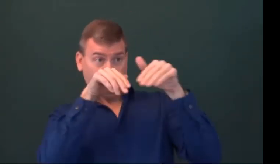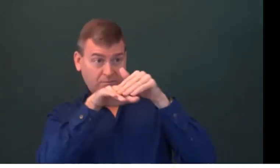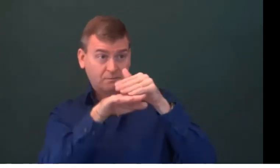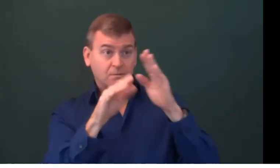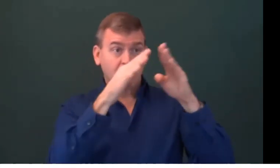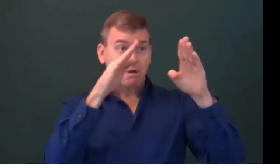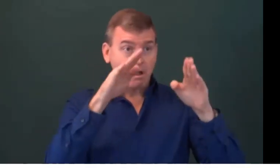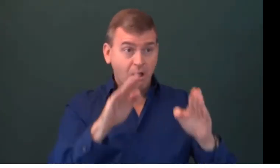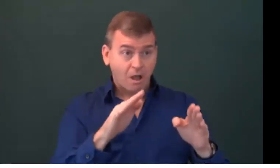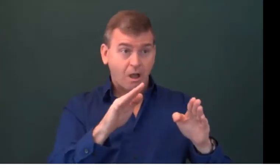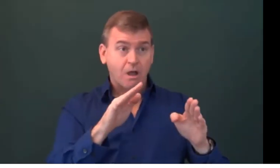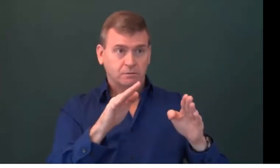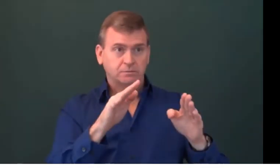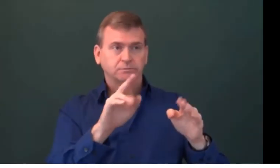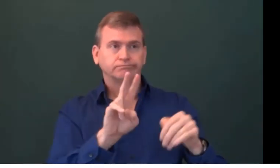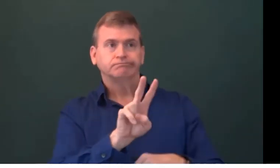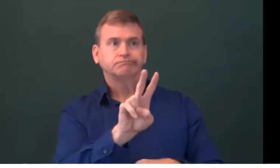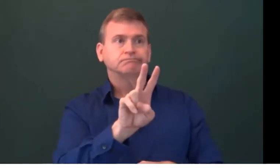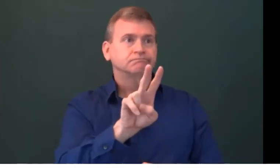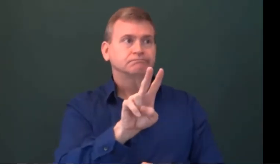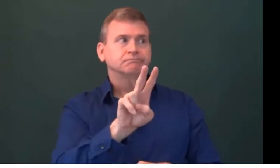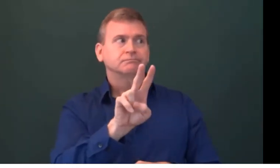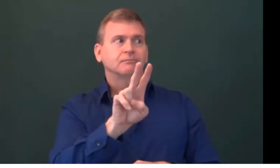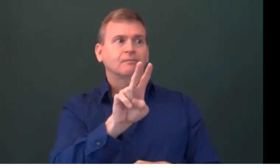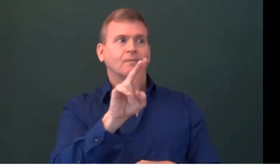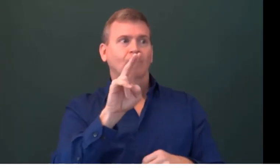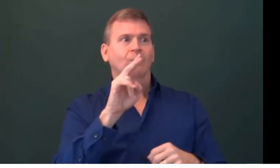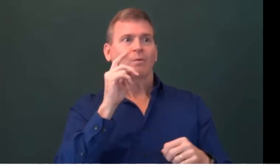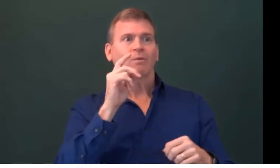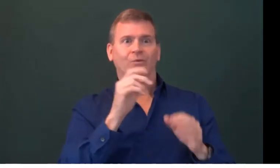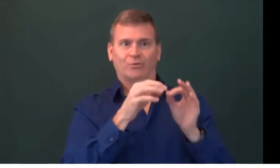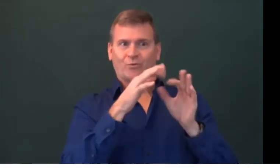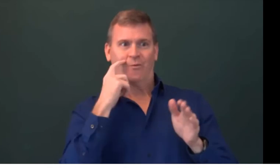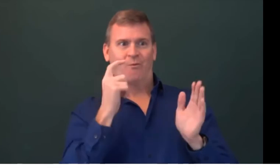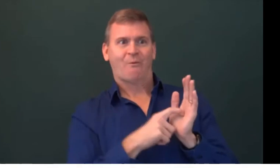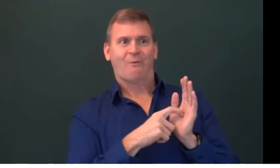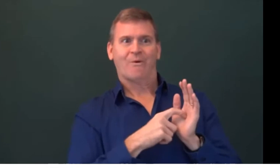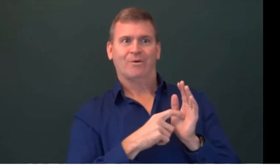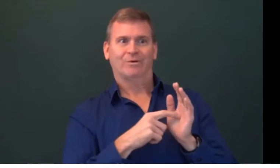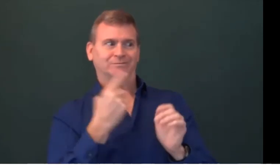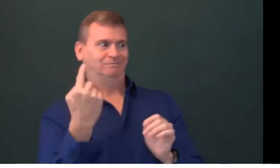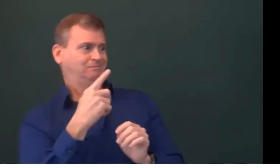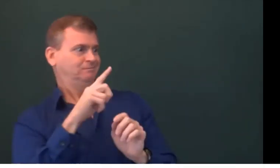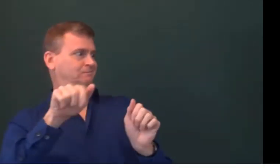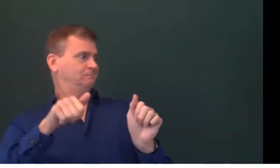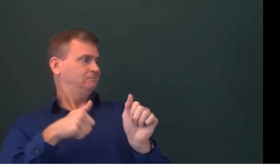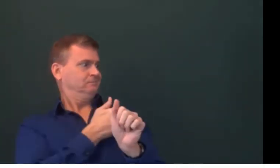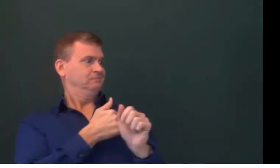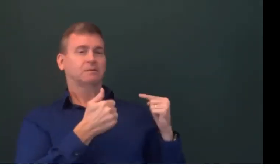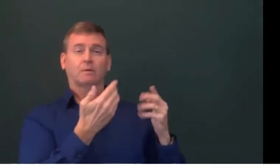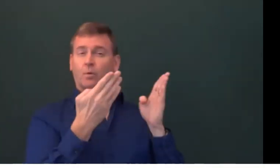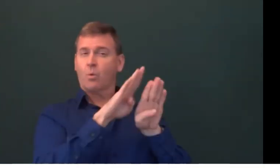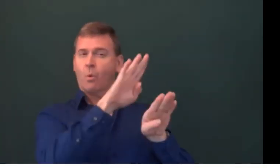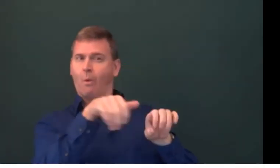worker warned the interpreter that it may get dangerous. The two of them entered the house, when then the